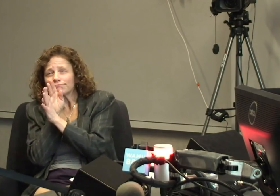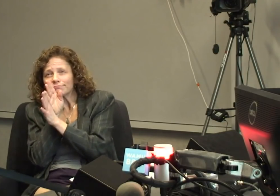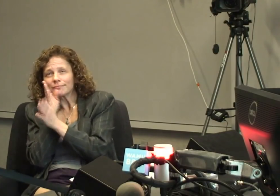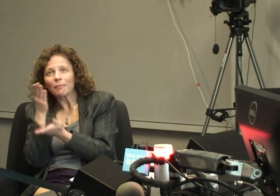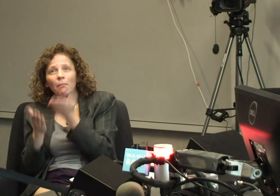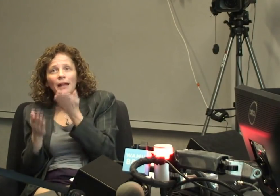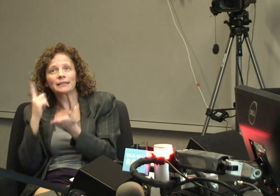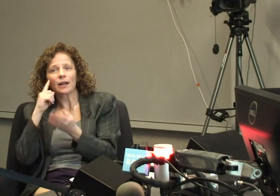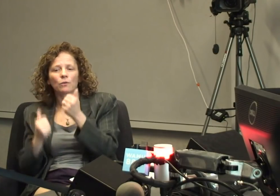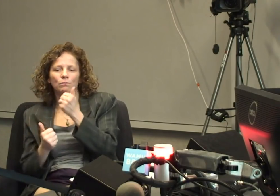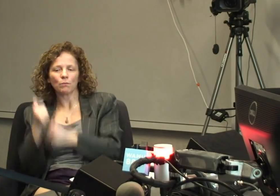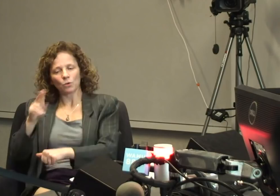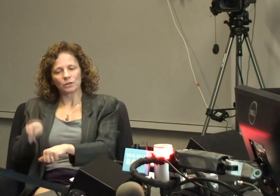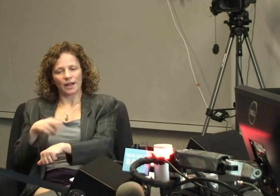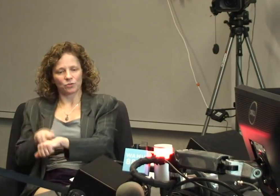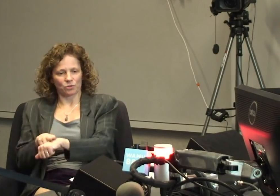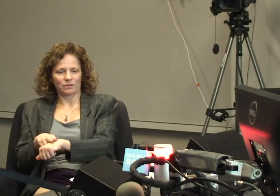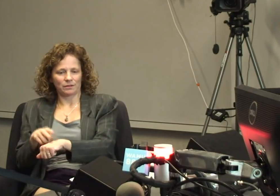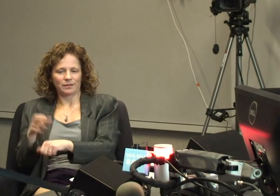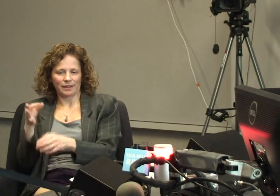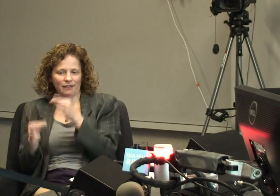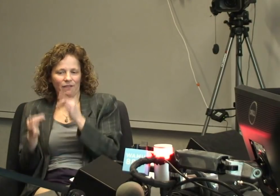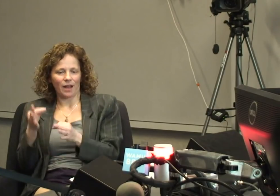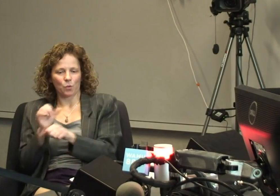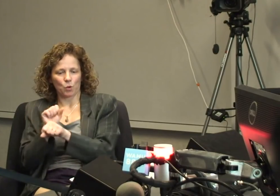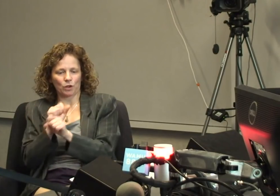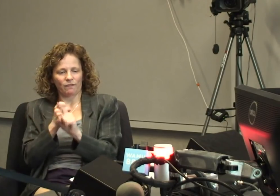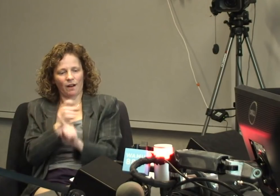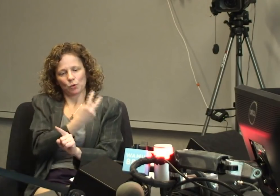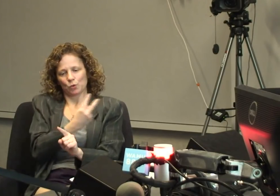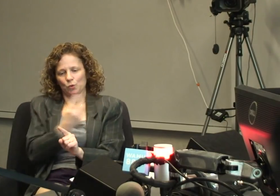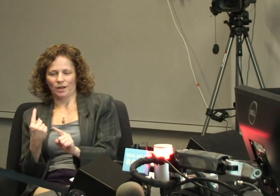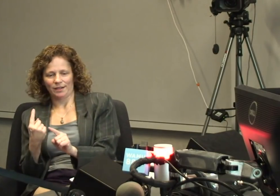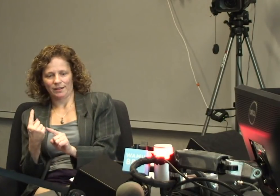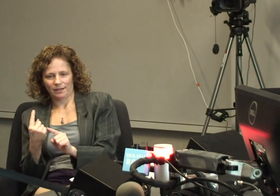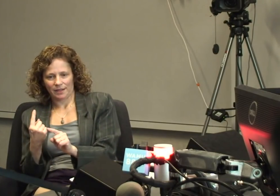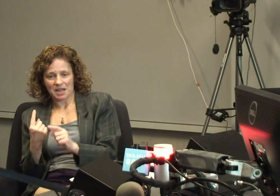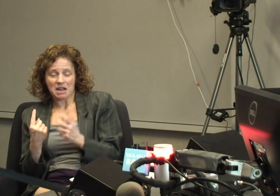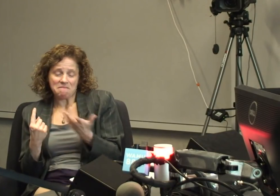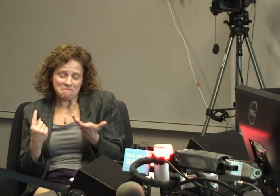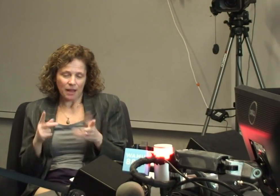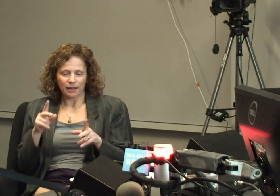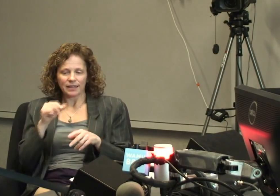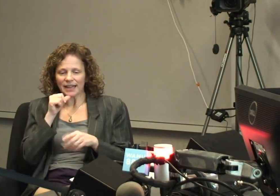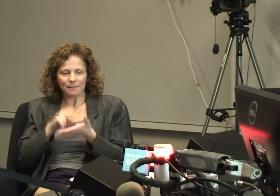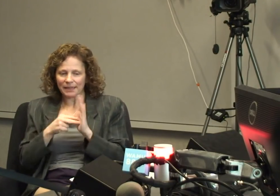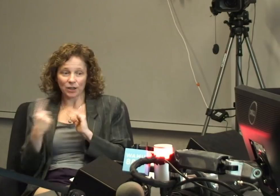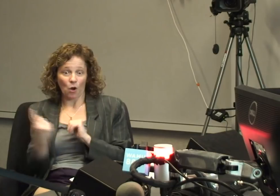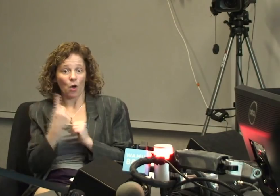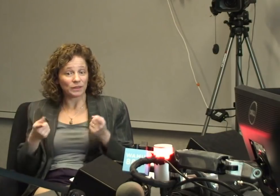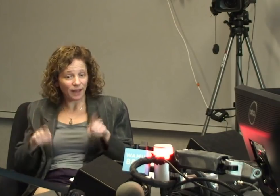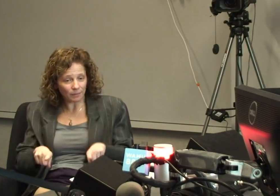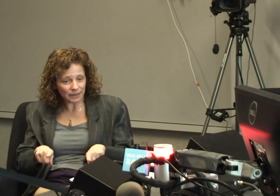would typically want to express your interpretation in because that's the most natural use of your language. Going from your second language to your first language is preferable.